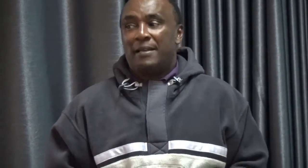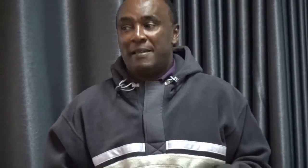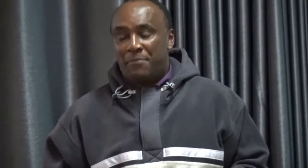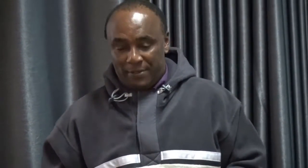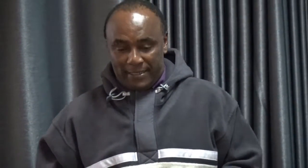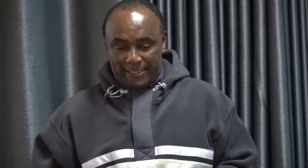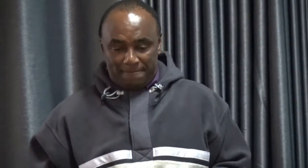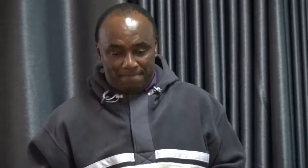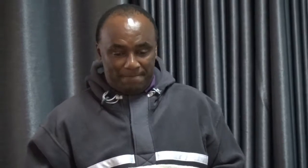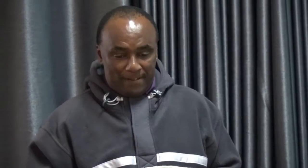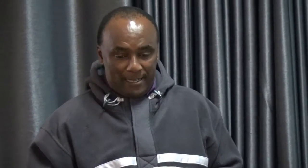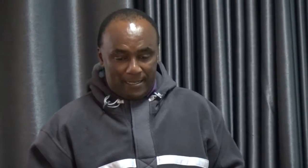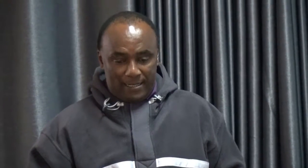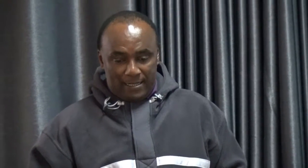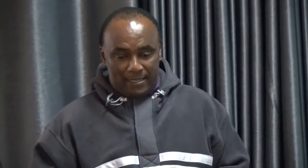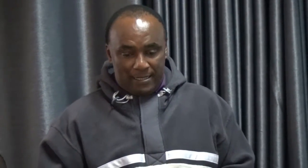support the process?